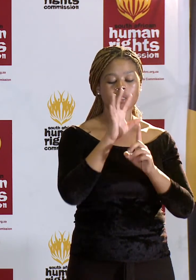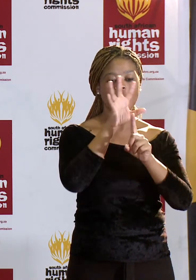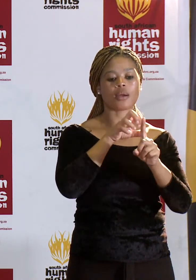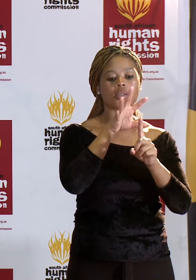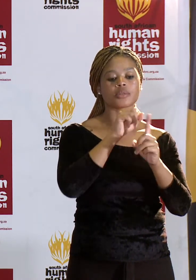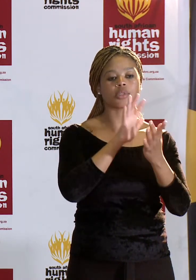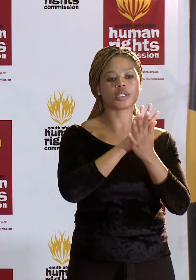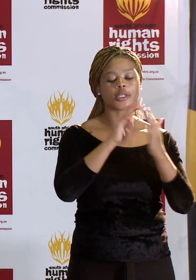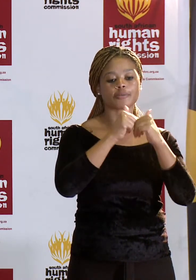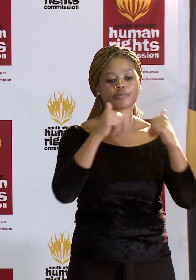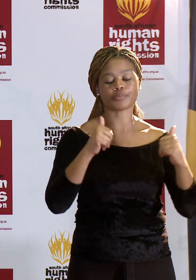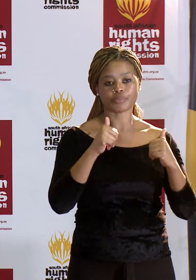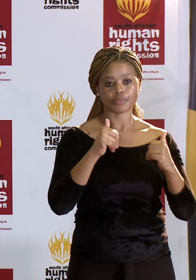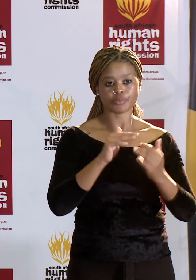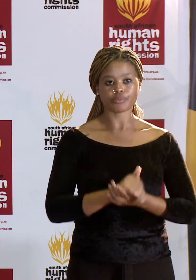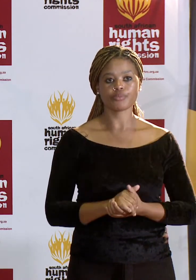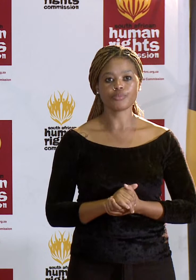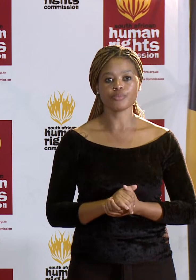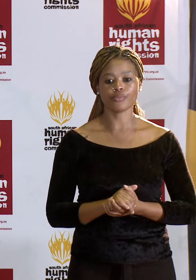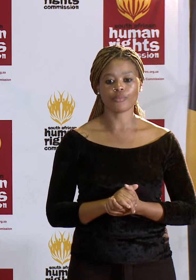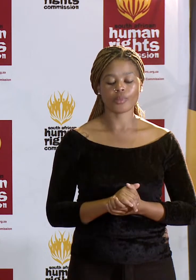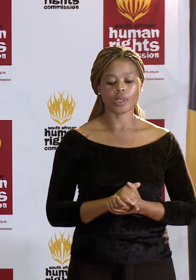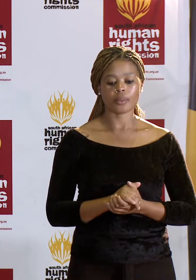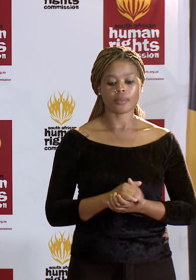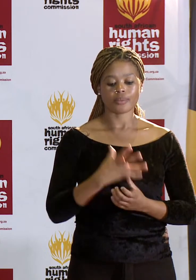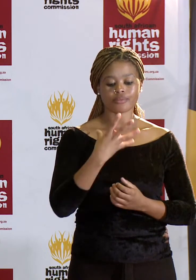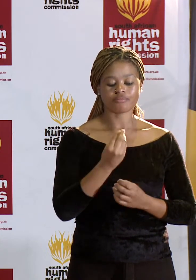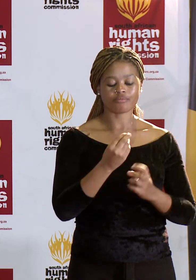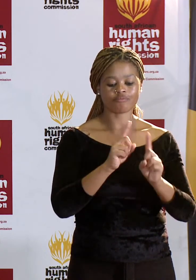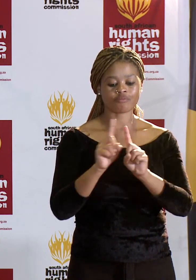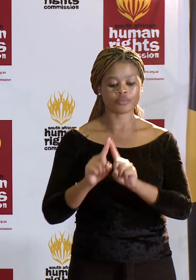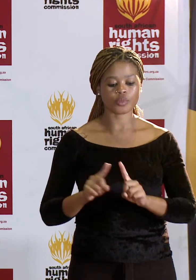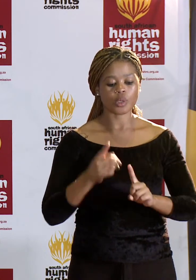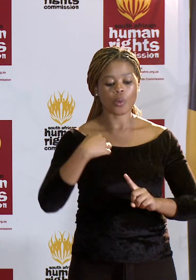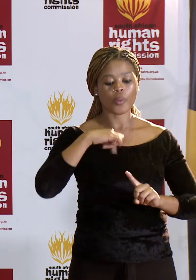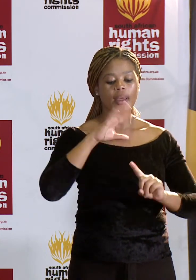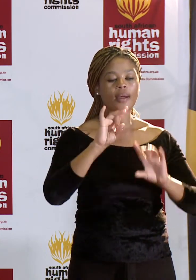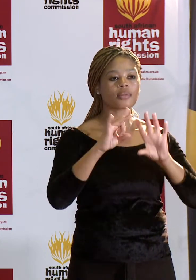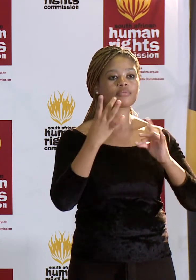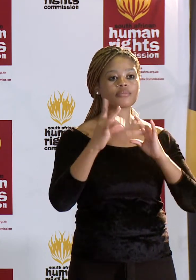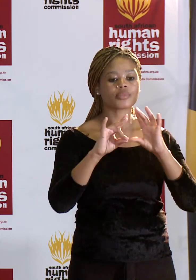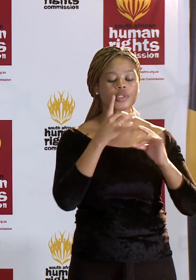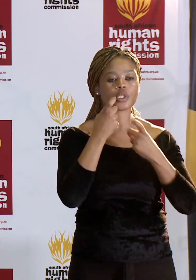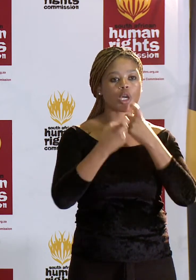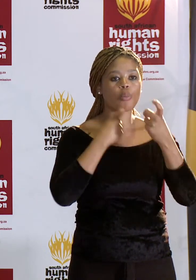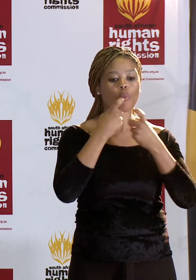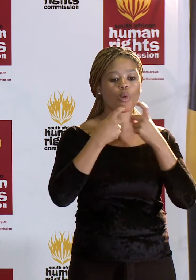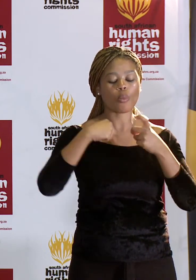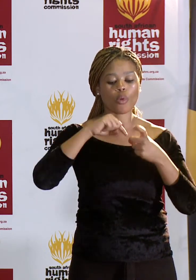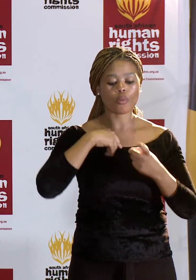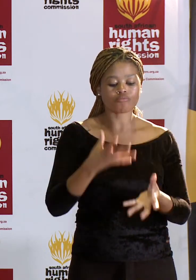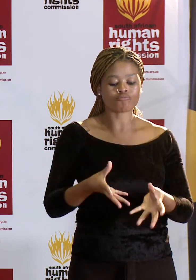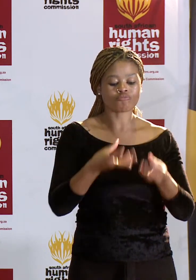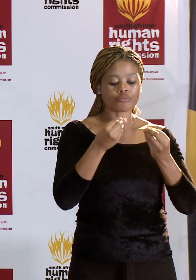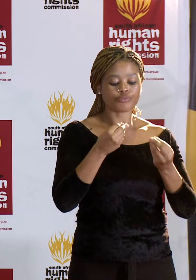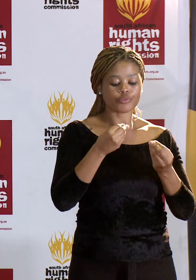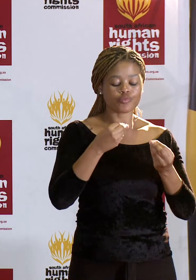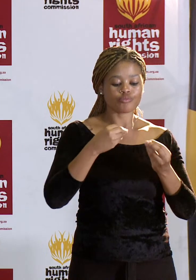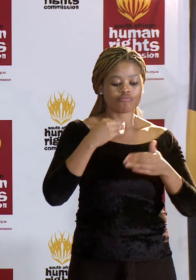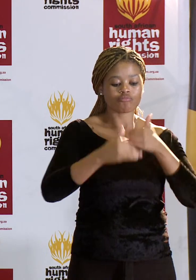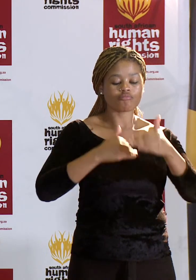discrimination. The Commission's trends analysis, we analyze the kind of complaints we receive over periods of